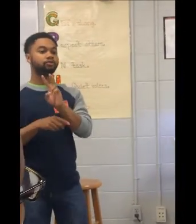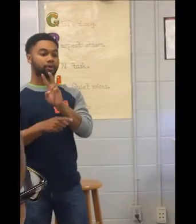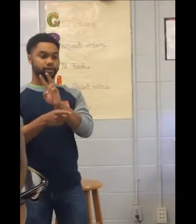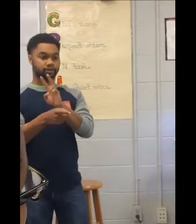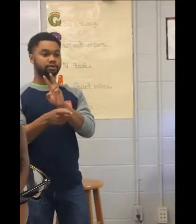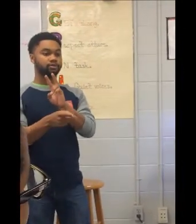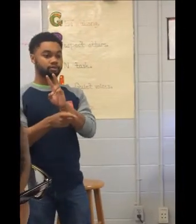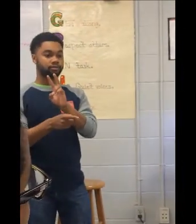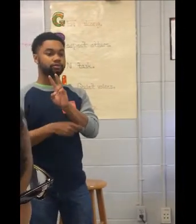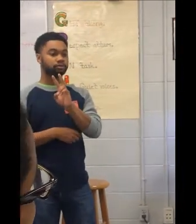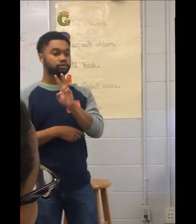is 8.